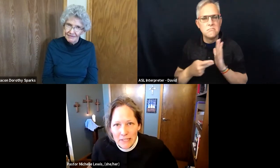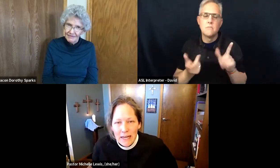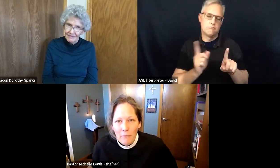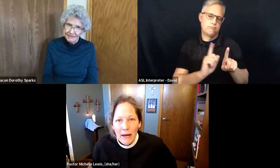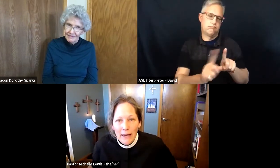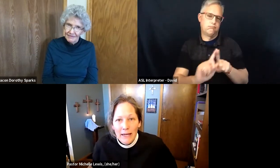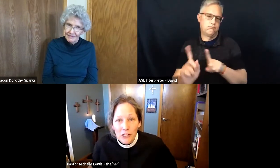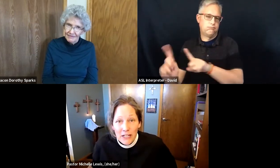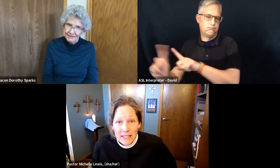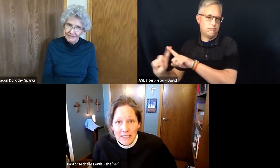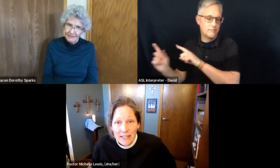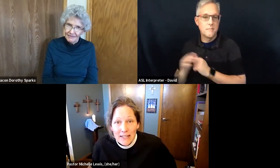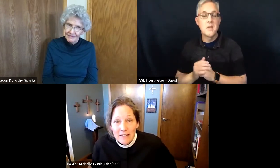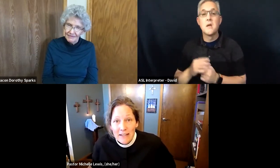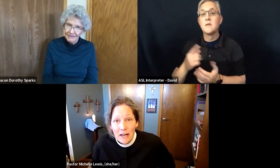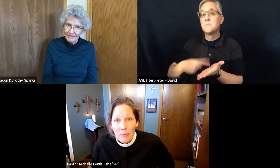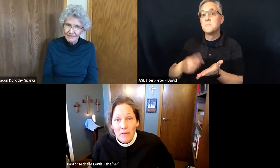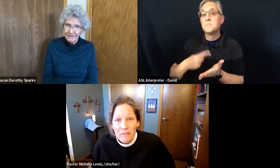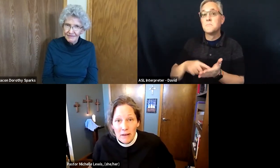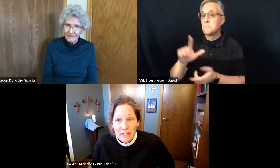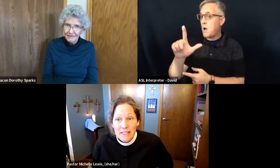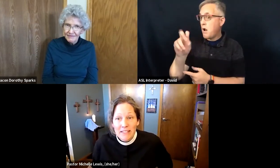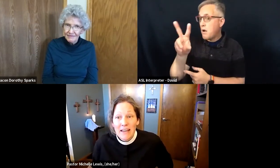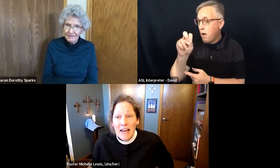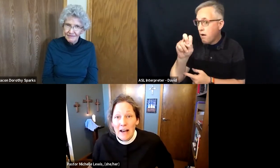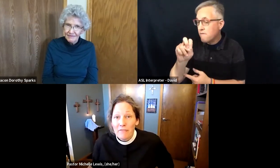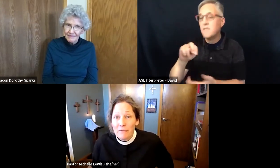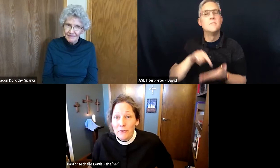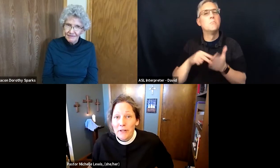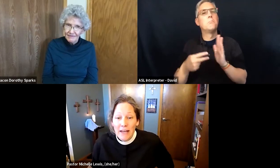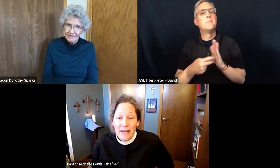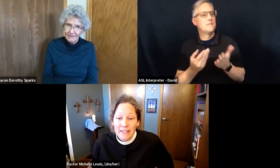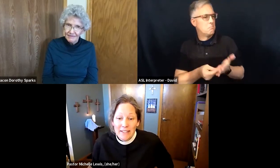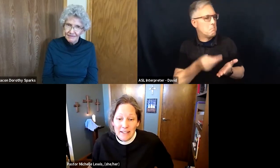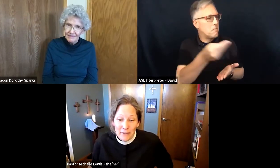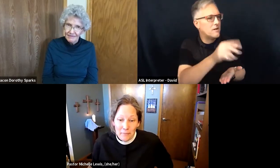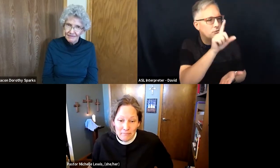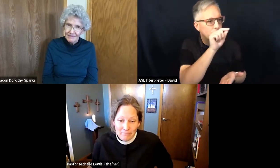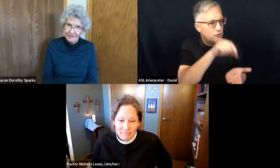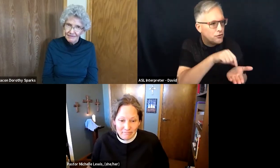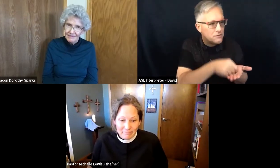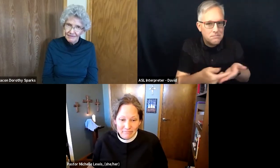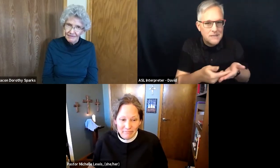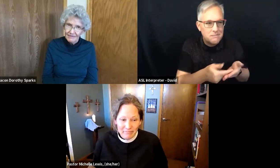love looks like buying chicks to help families have food and income.